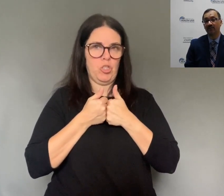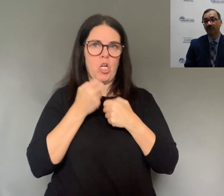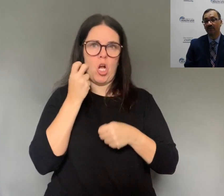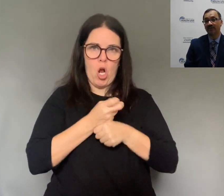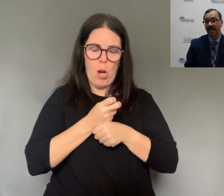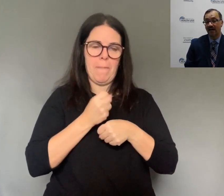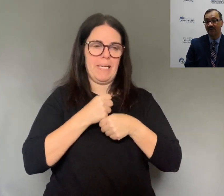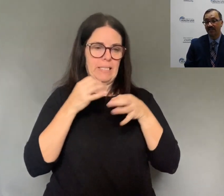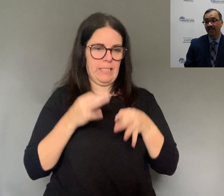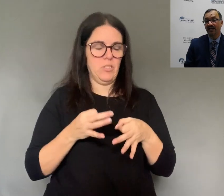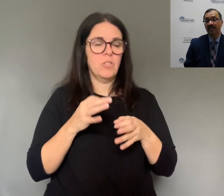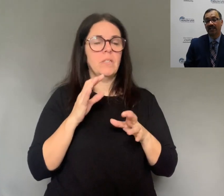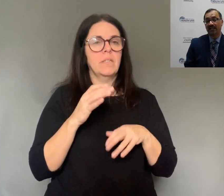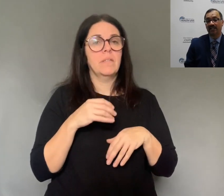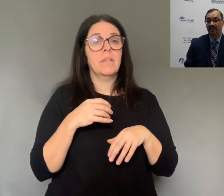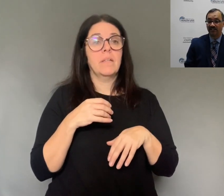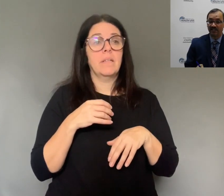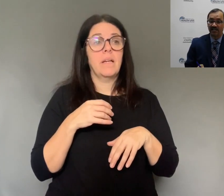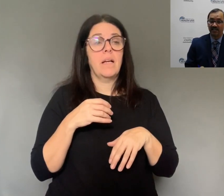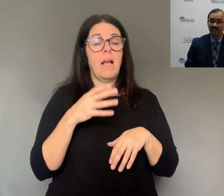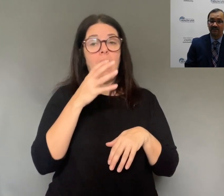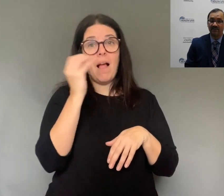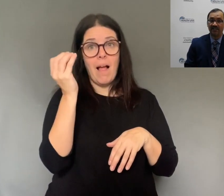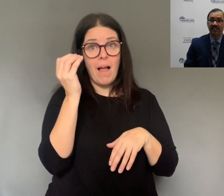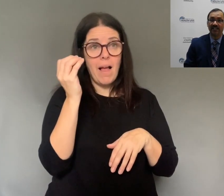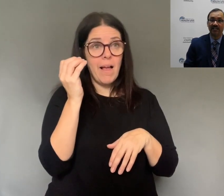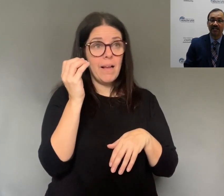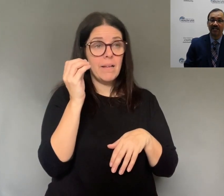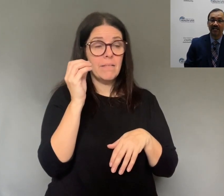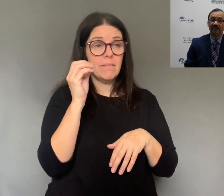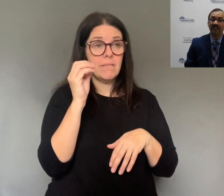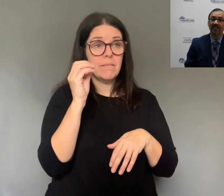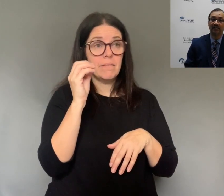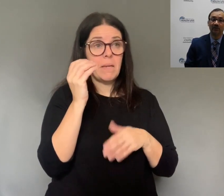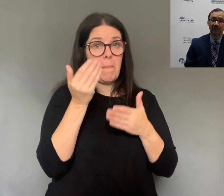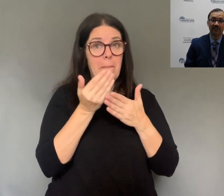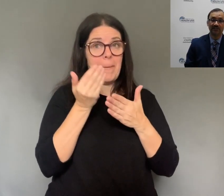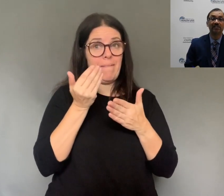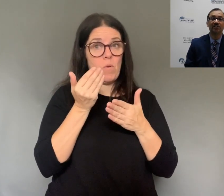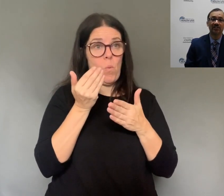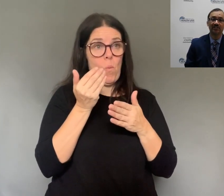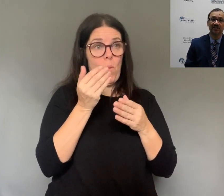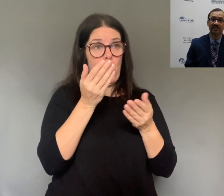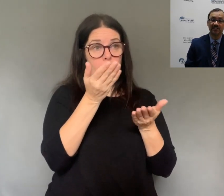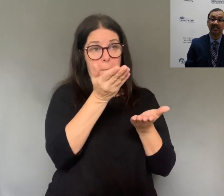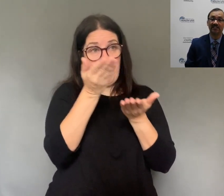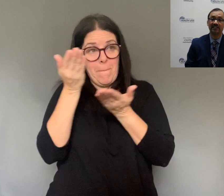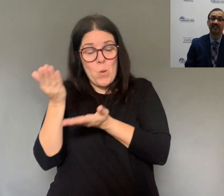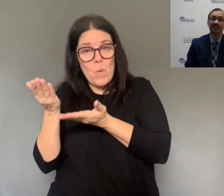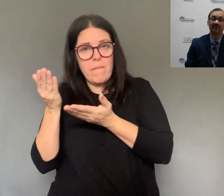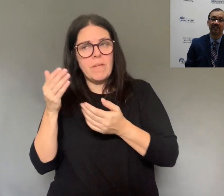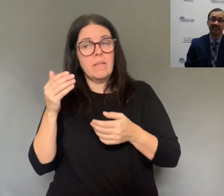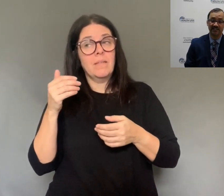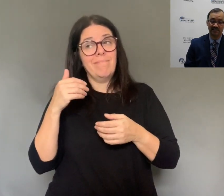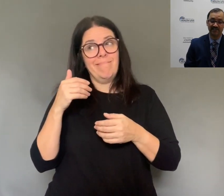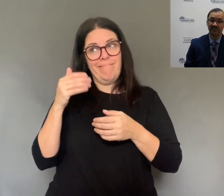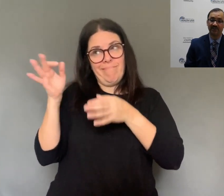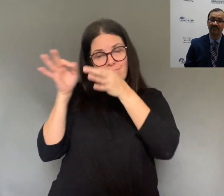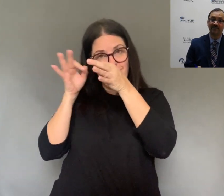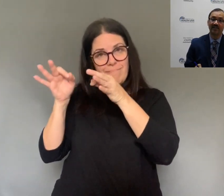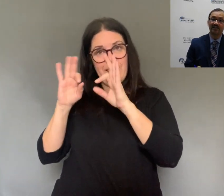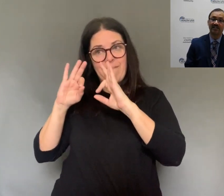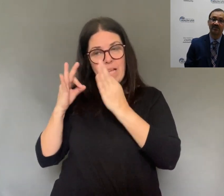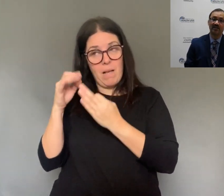of moves happen, and identifying and making those decisions, it's never an easy